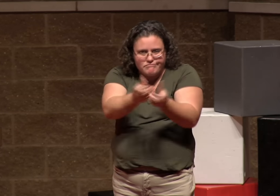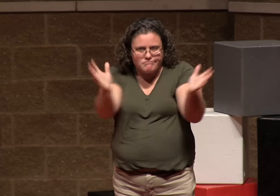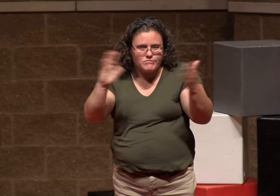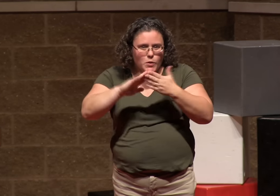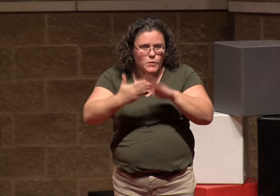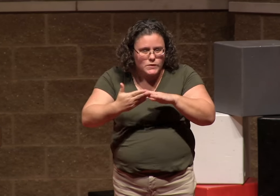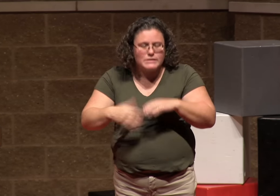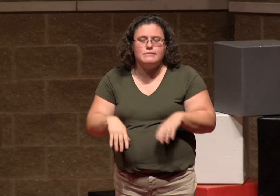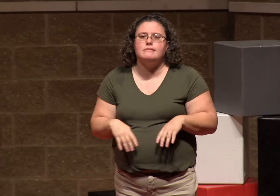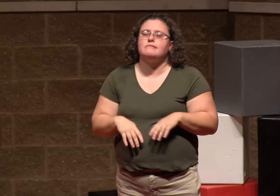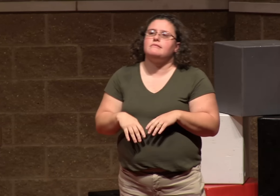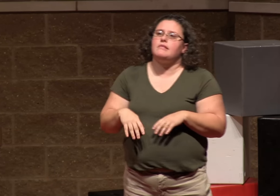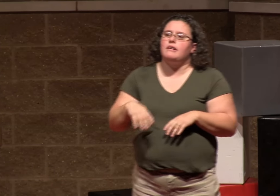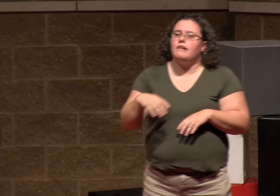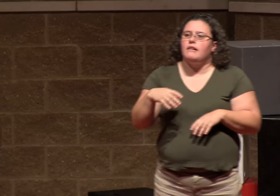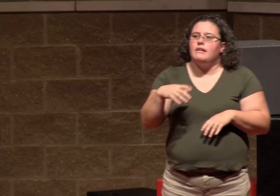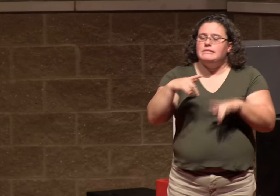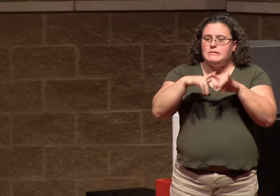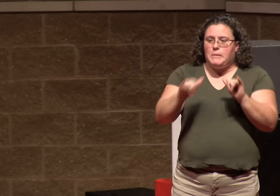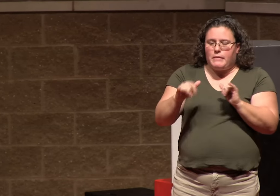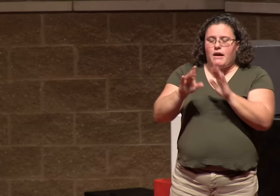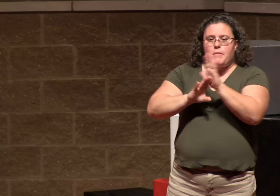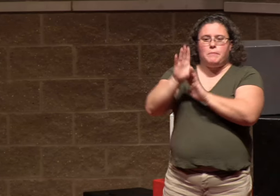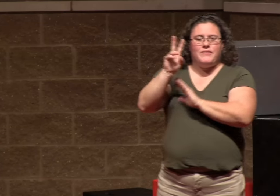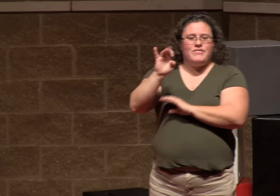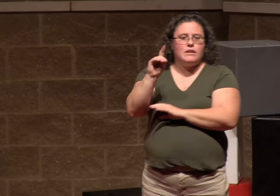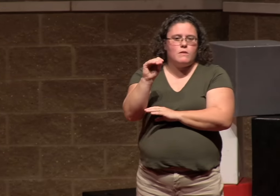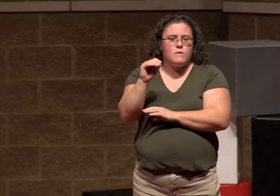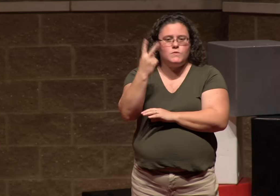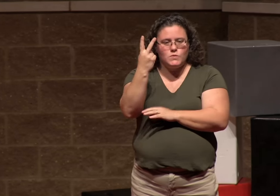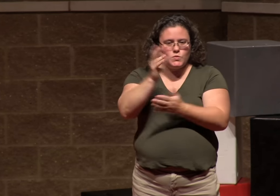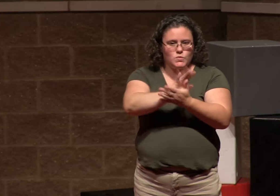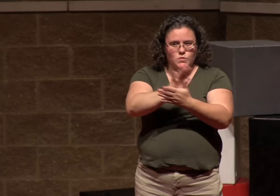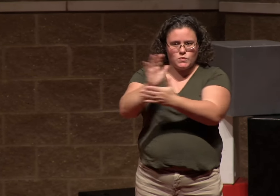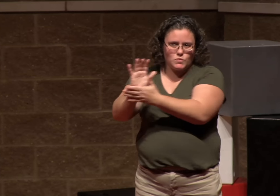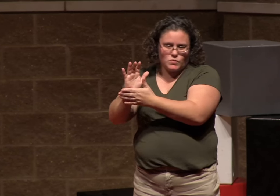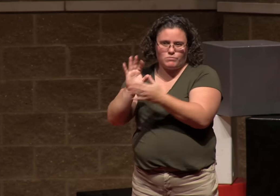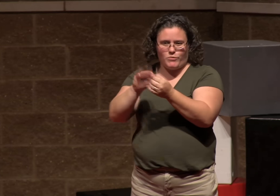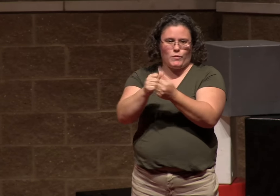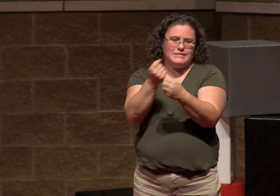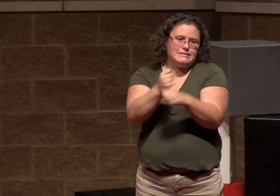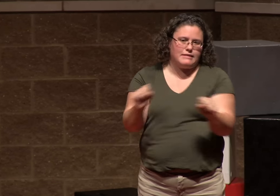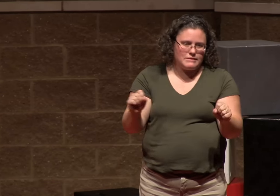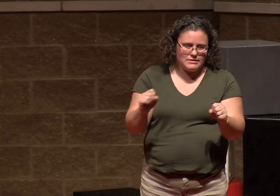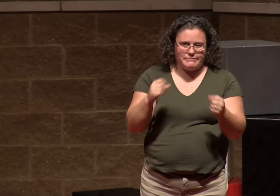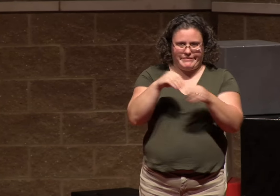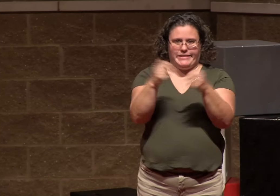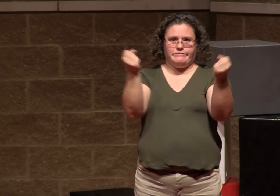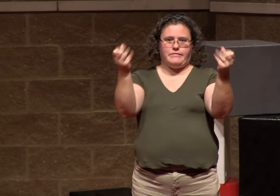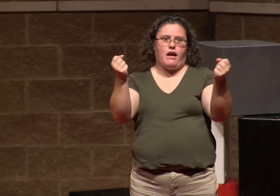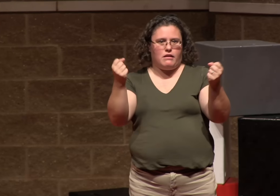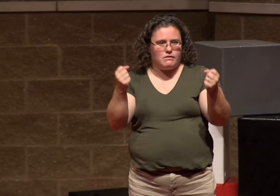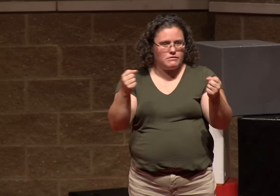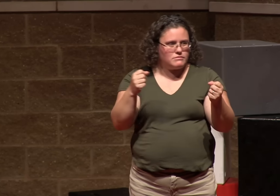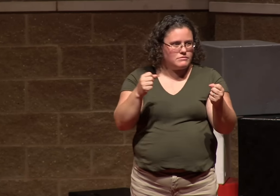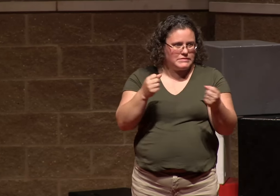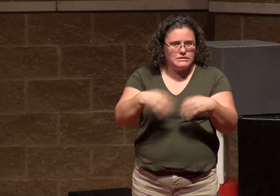We had many discussions in the community. At the same time, we did develop two videos for fire safety. I would